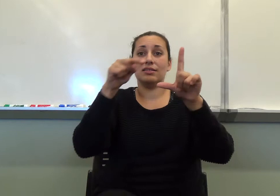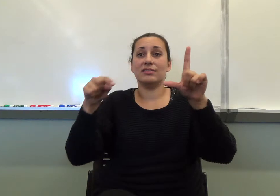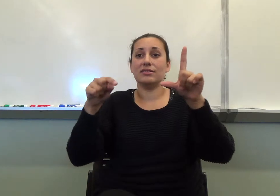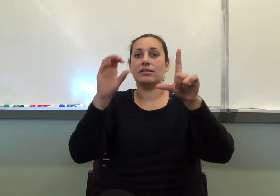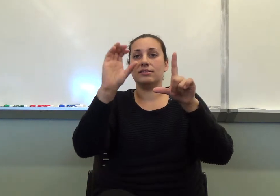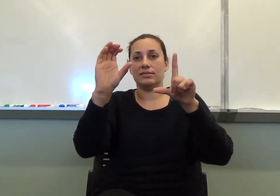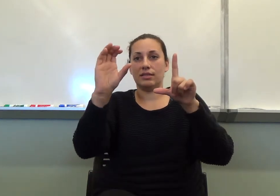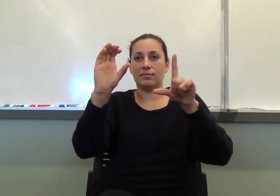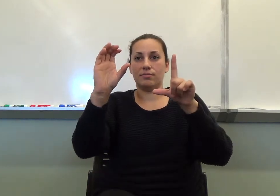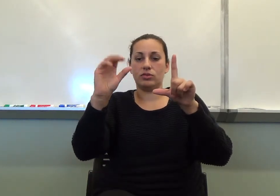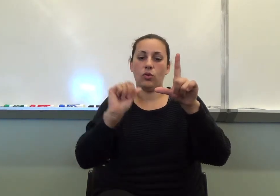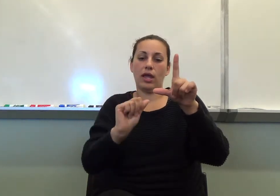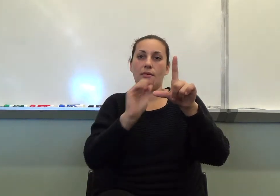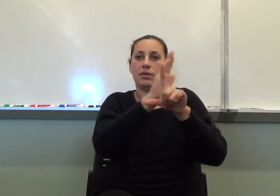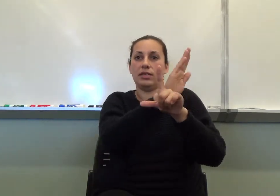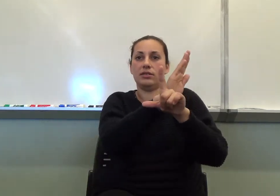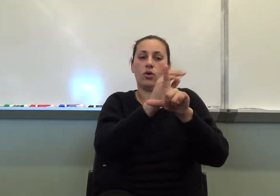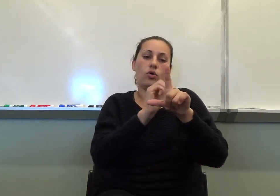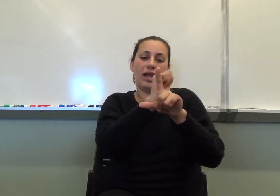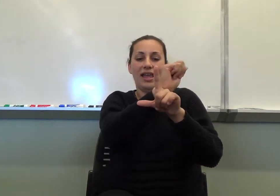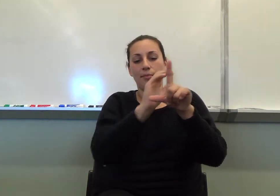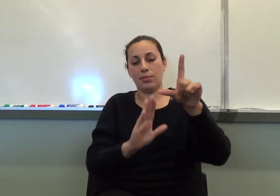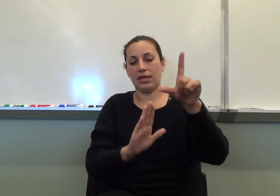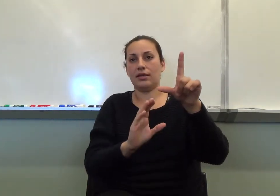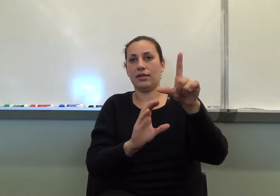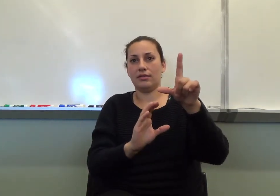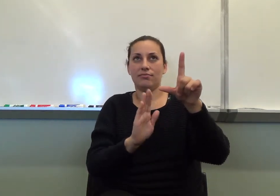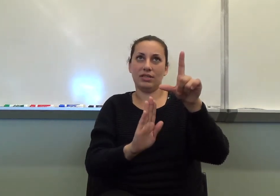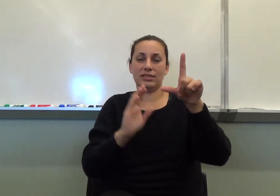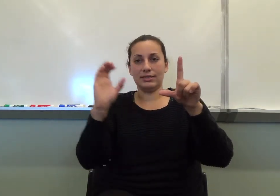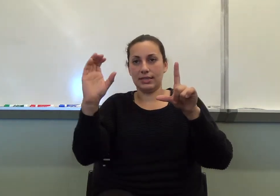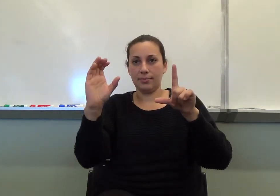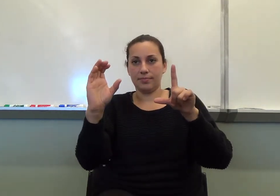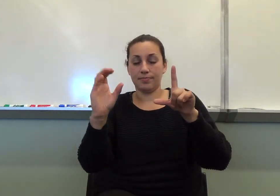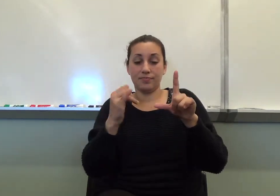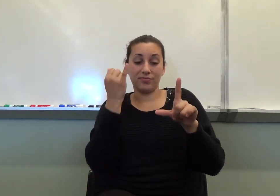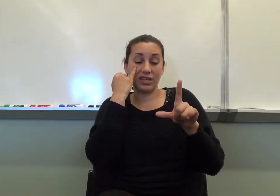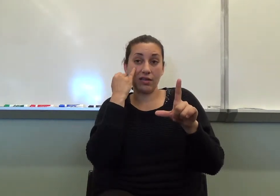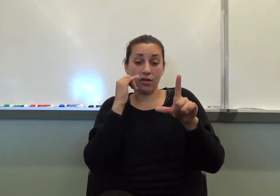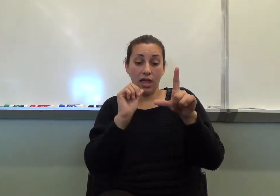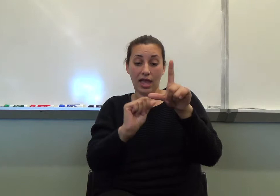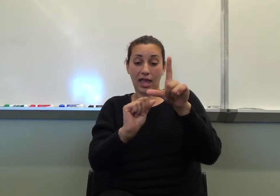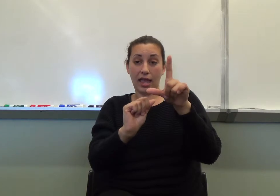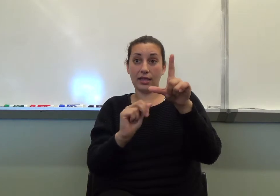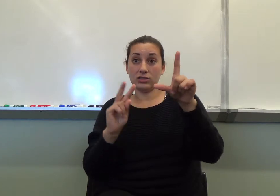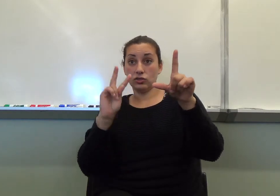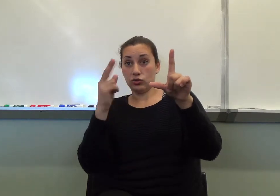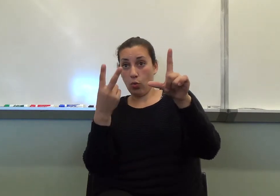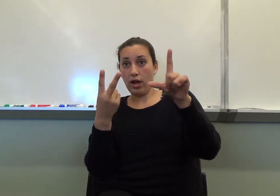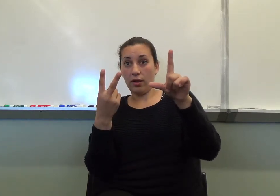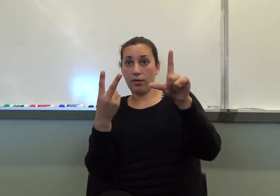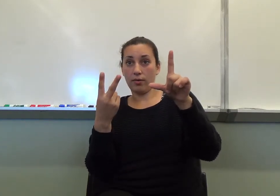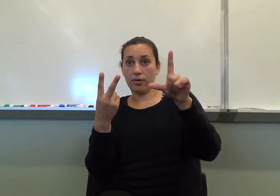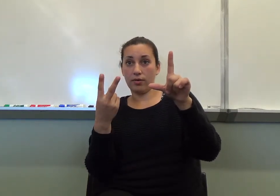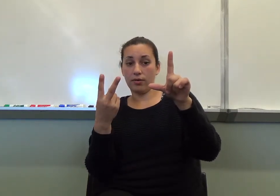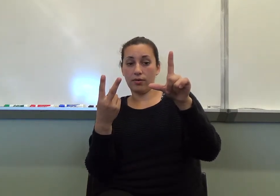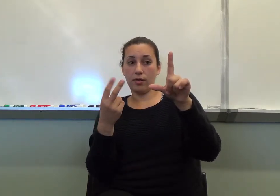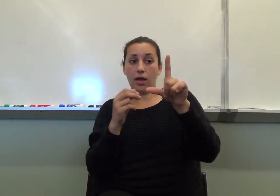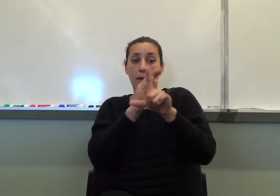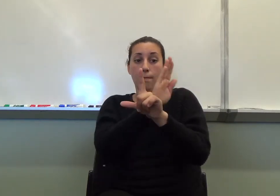was the following. If we square the length of A and we square the length of B and add them together, then you